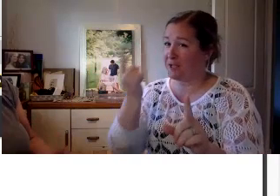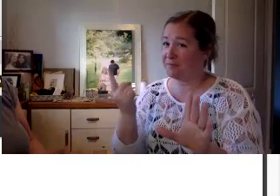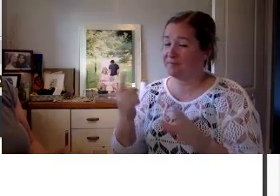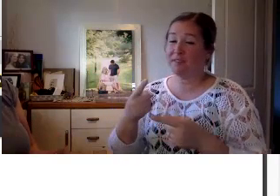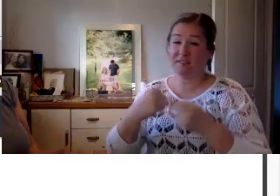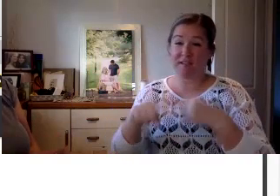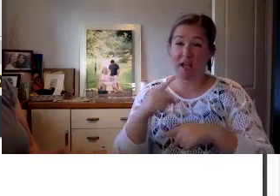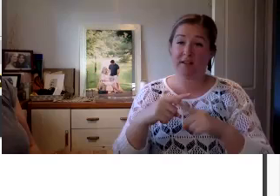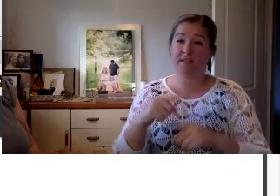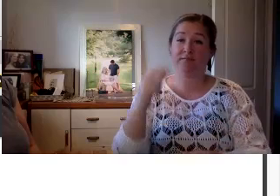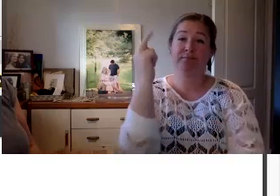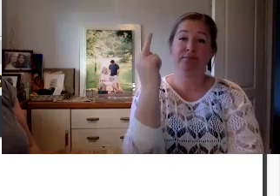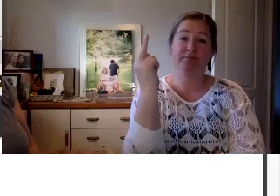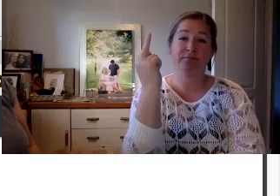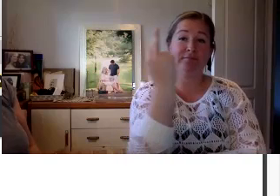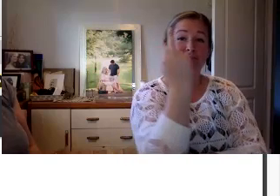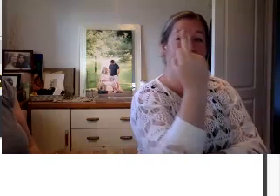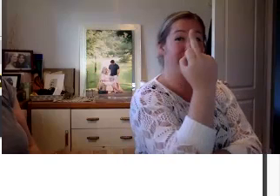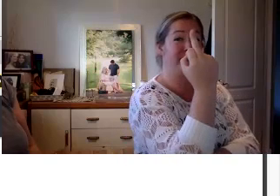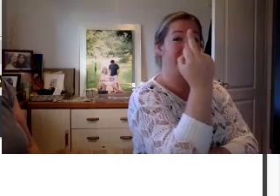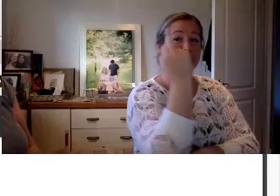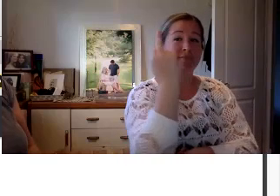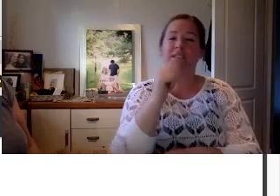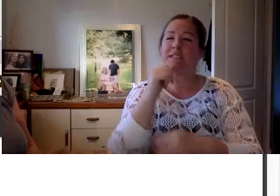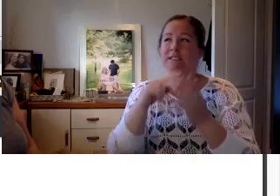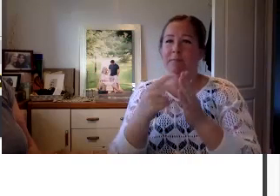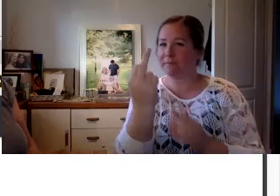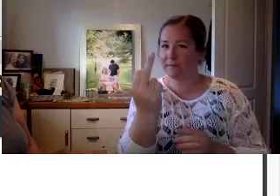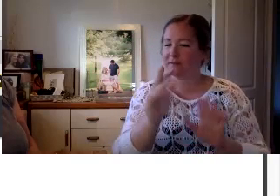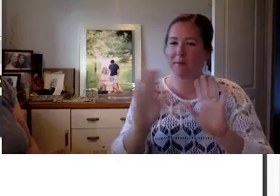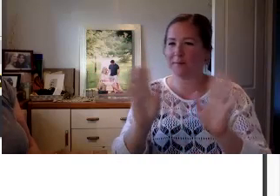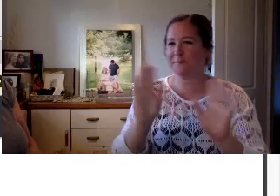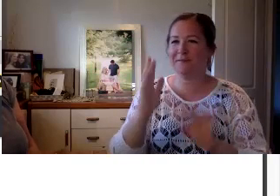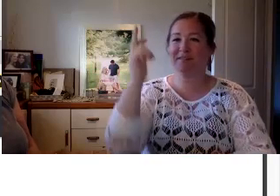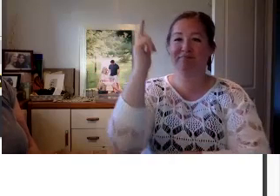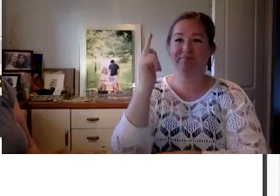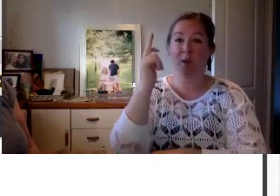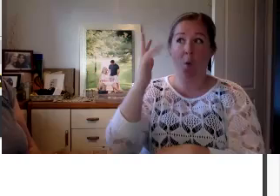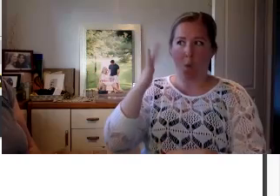came up with it, but hearing people don't get it. But that's the sign for CN Tower. It doesn't